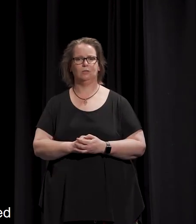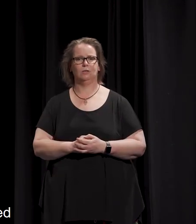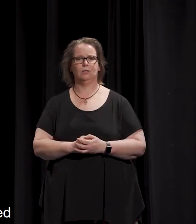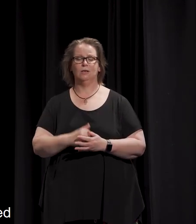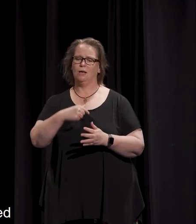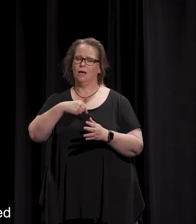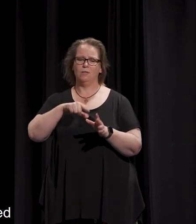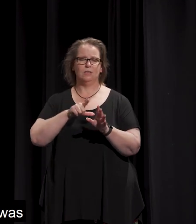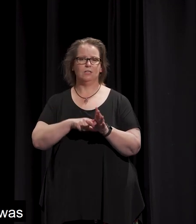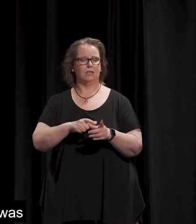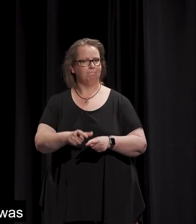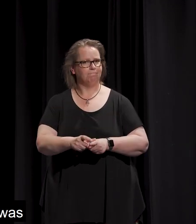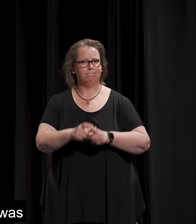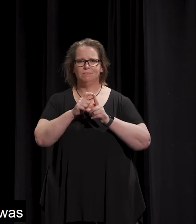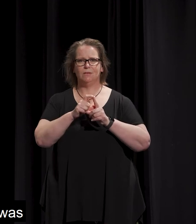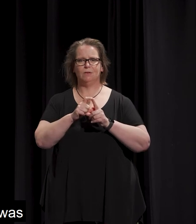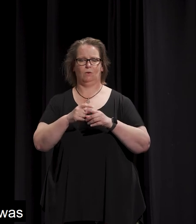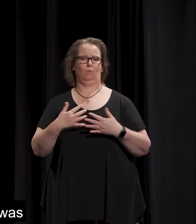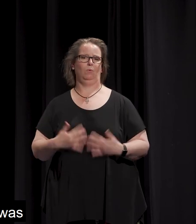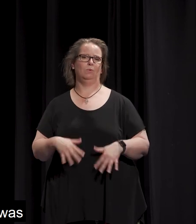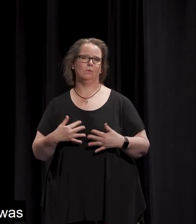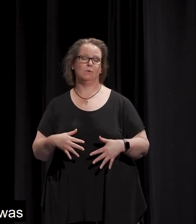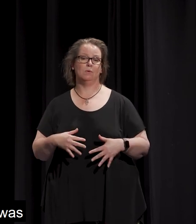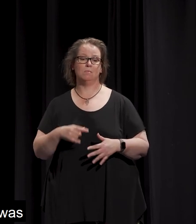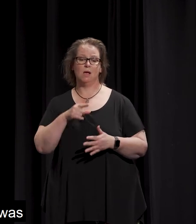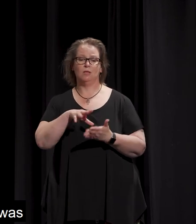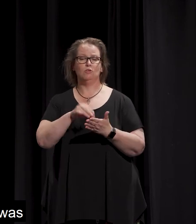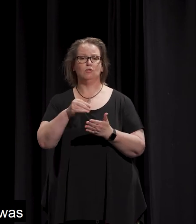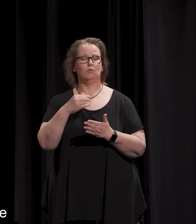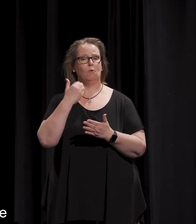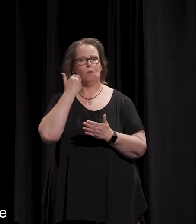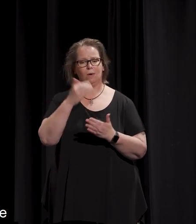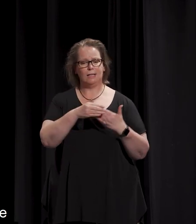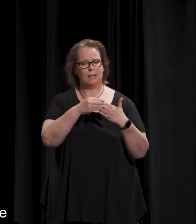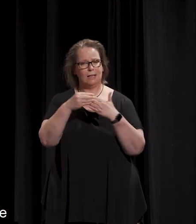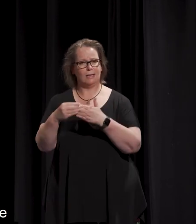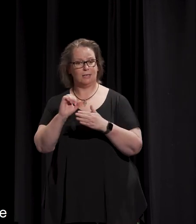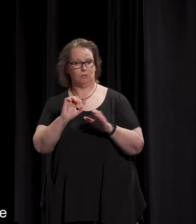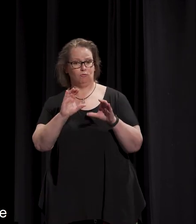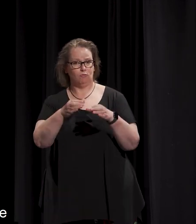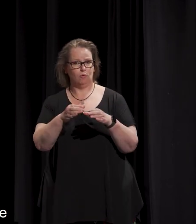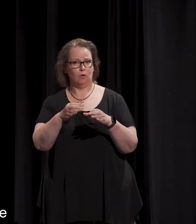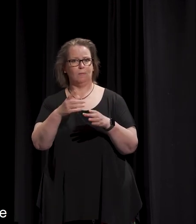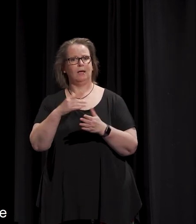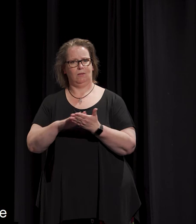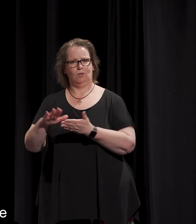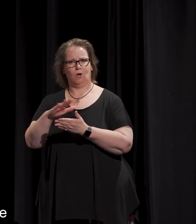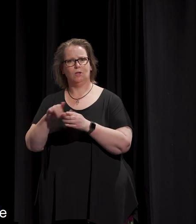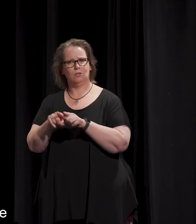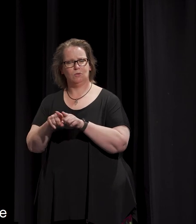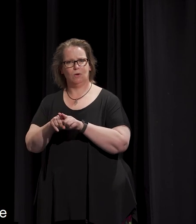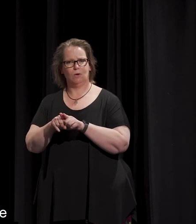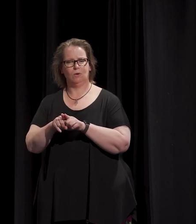presented incredibly difficult circumstances, this student was a very active leader for his cohort and the college. We